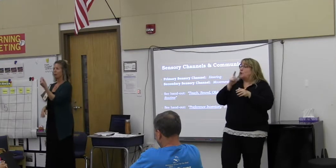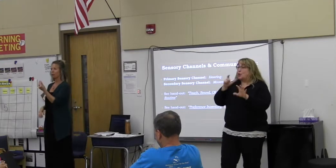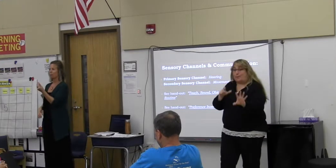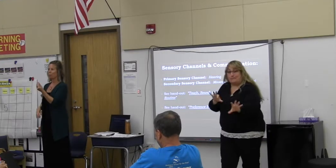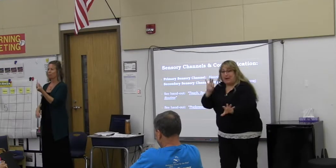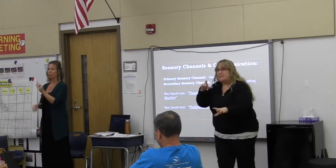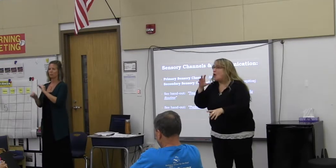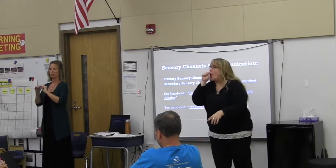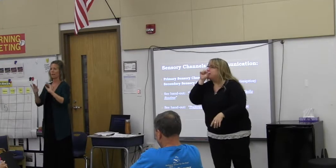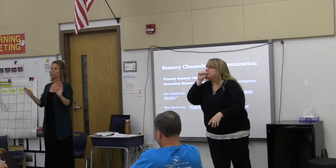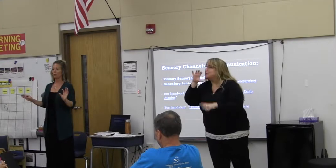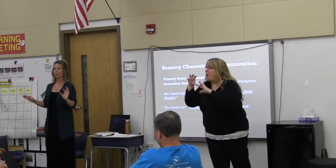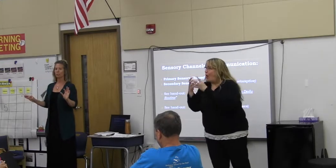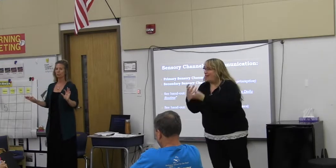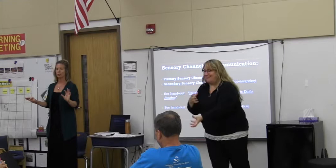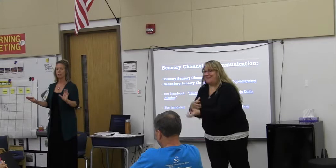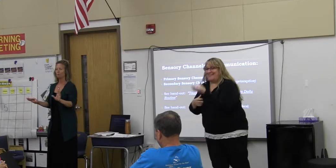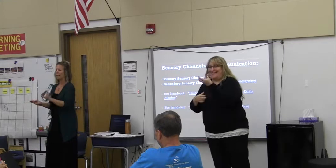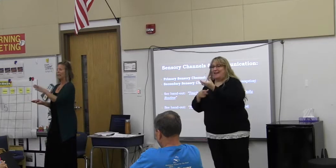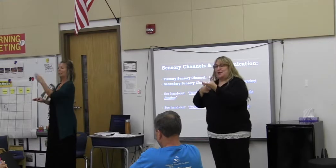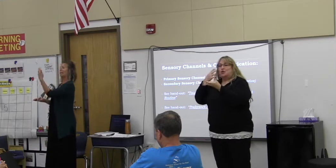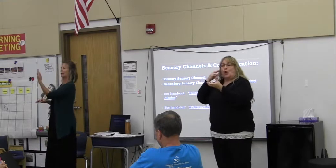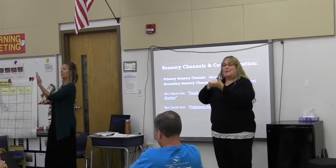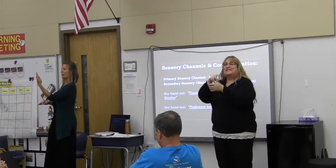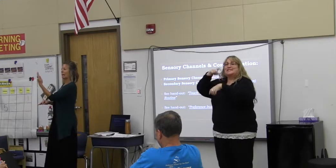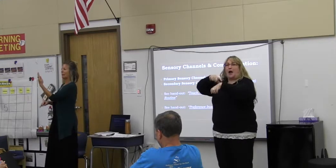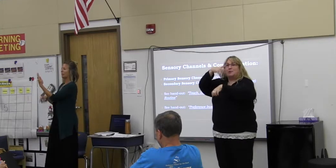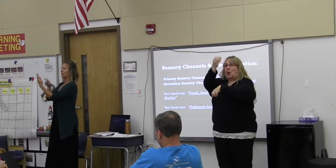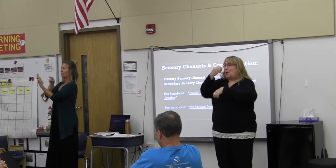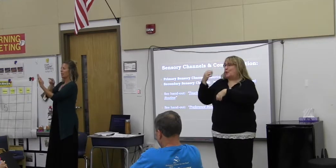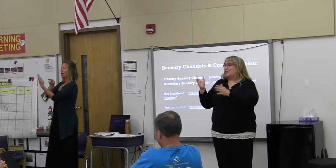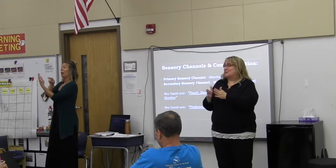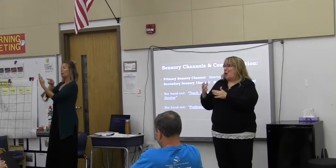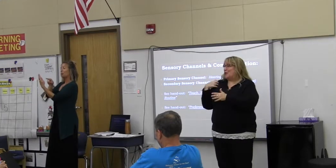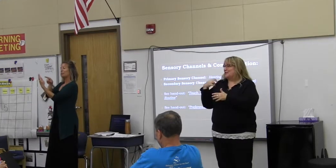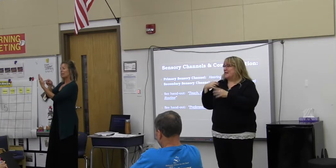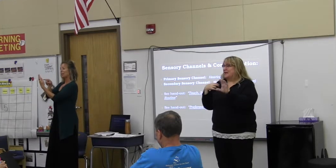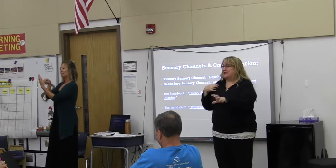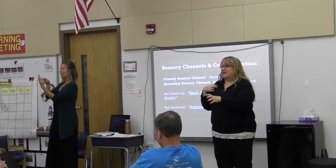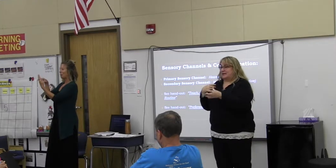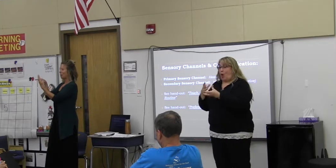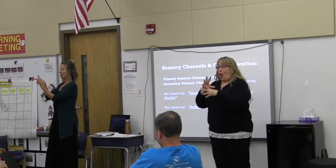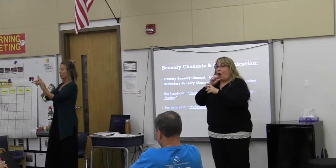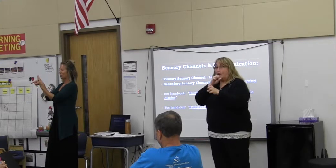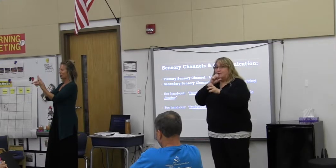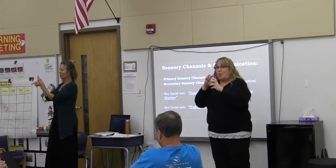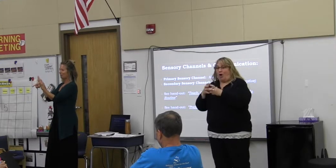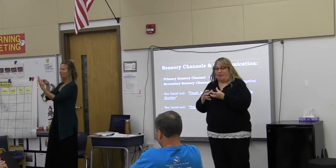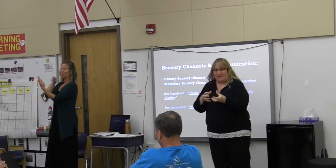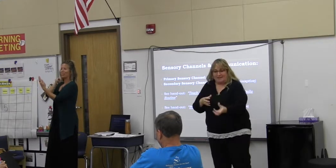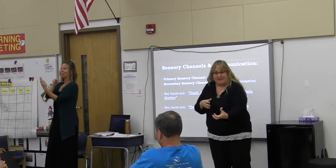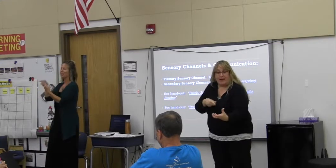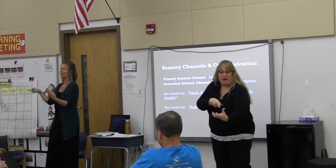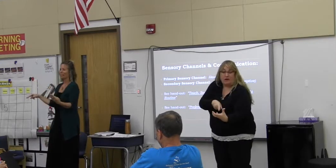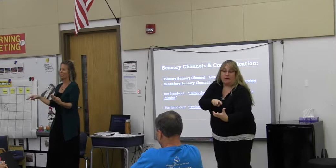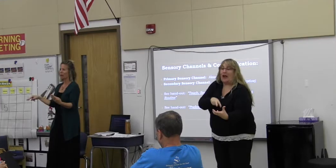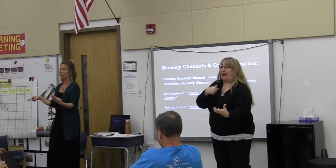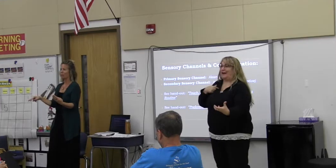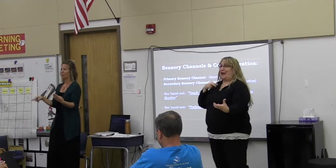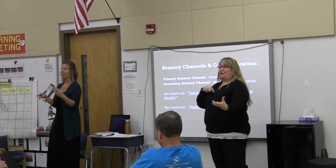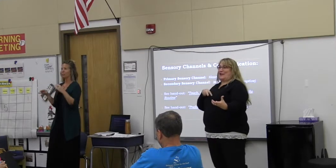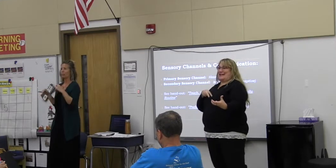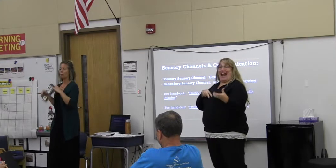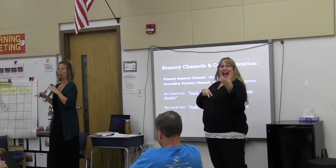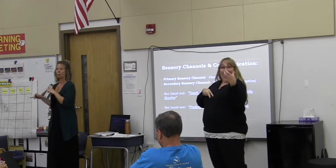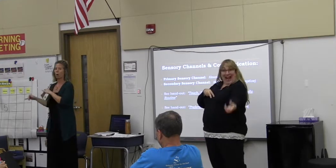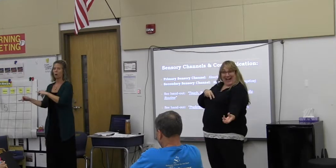up that orange ball knows it's time to go to the little gym, and they can look at the back of it and say, oh, Stan, it's time to go to the little gym. You can read directly off